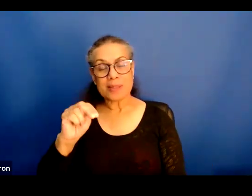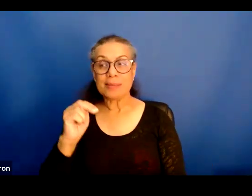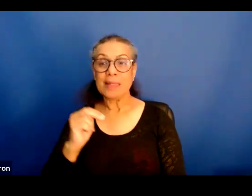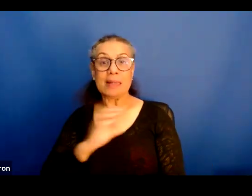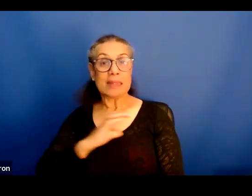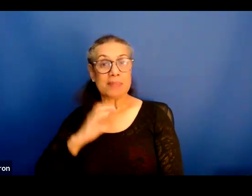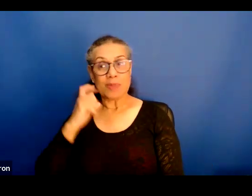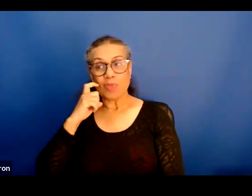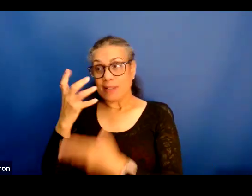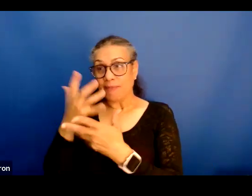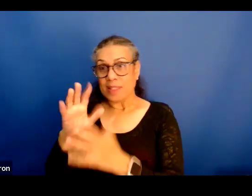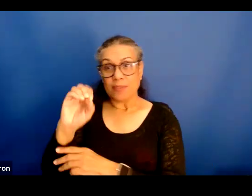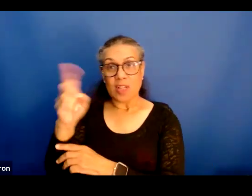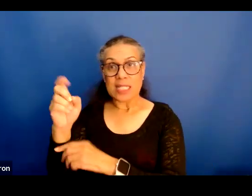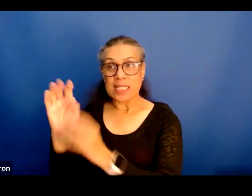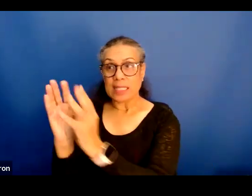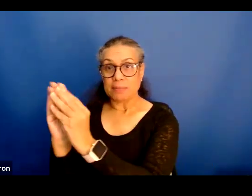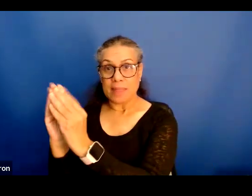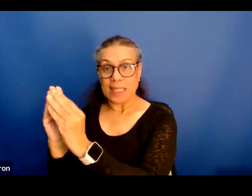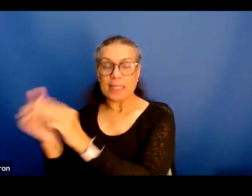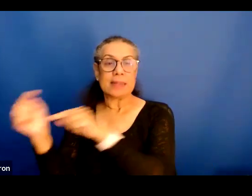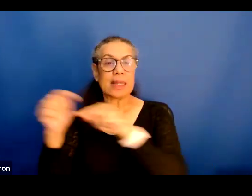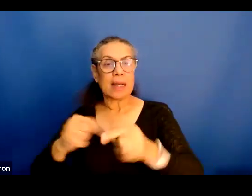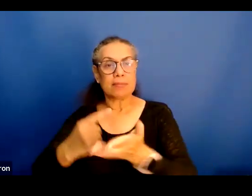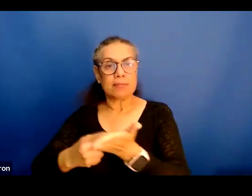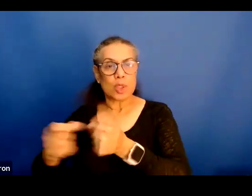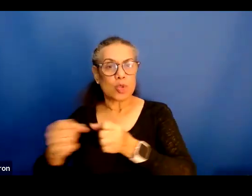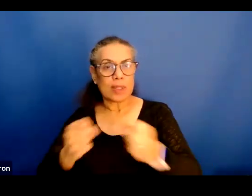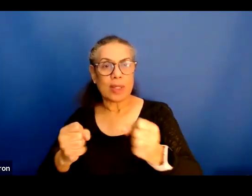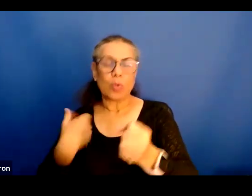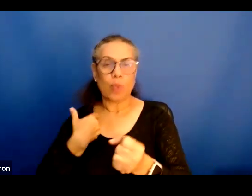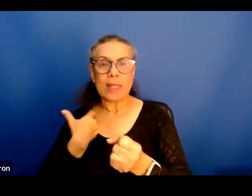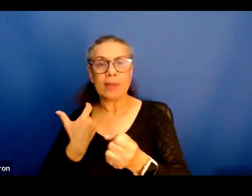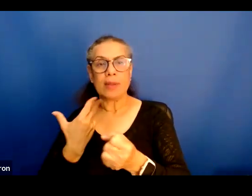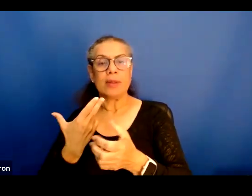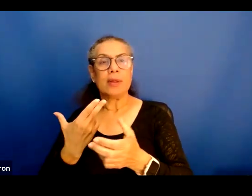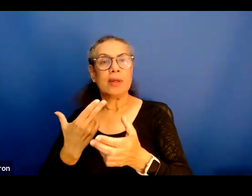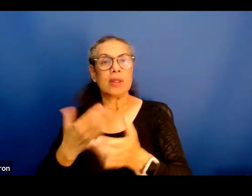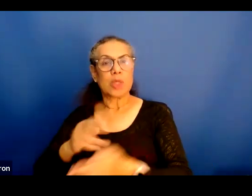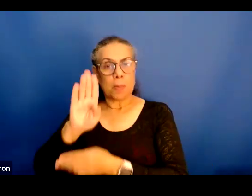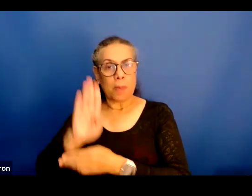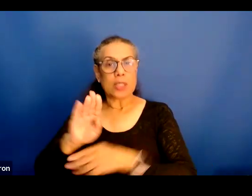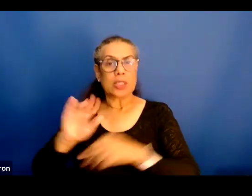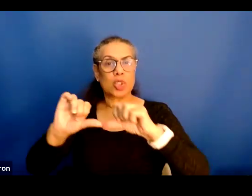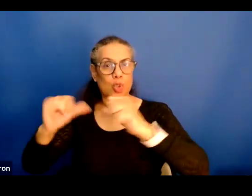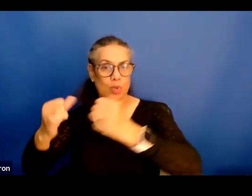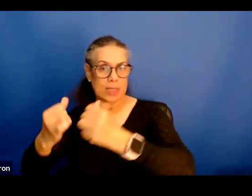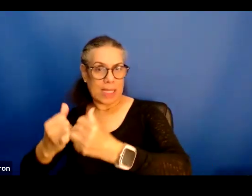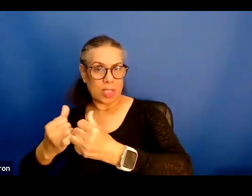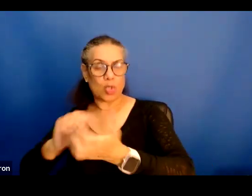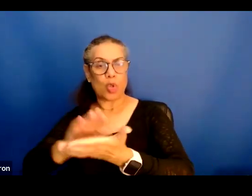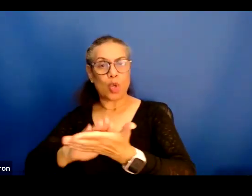from an executive session to discuss strategy with respect to collective bargaining with the Boston Association of